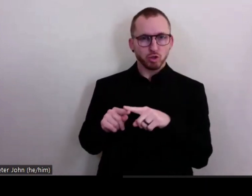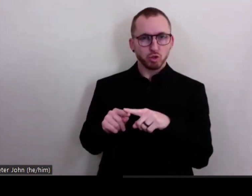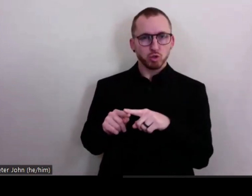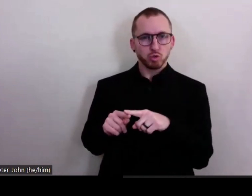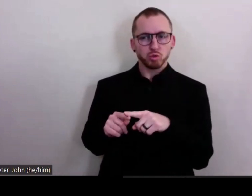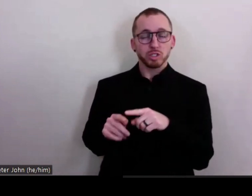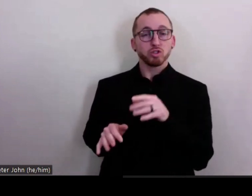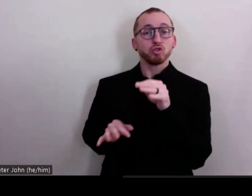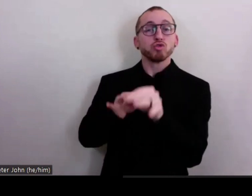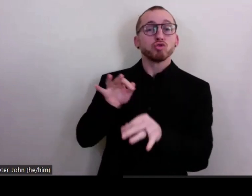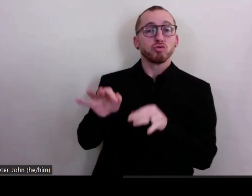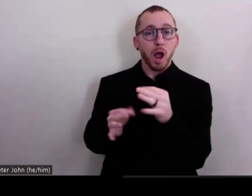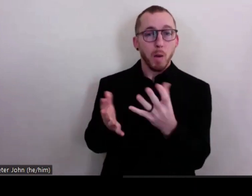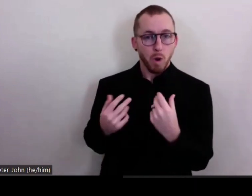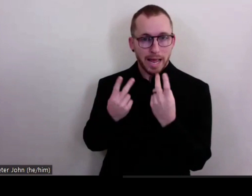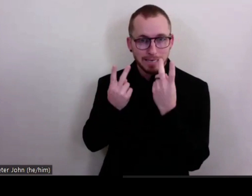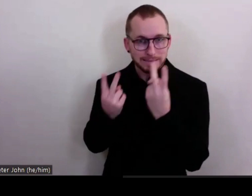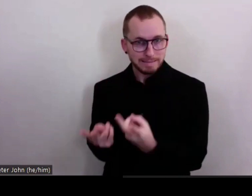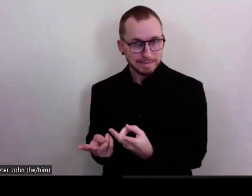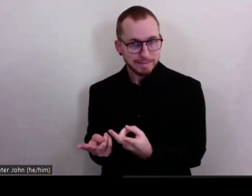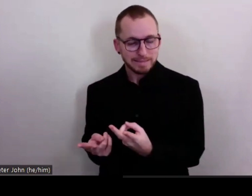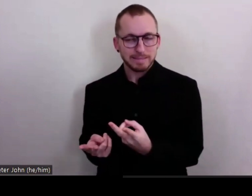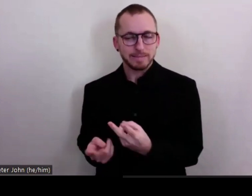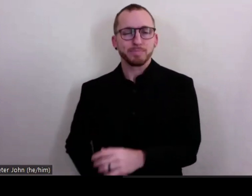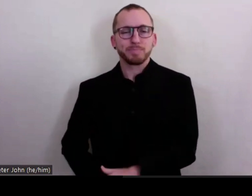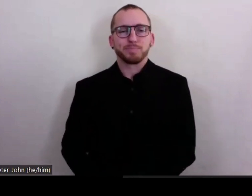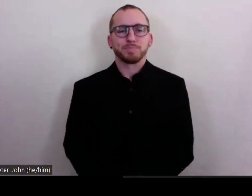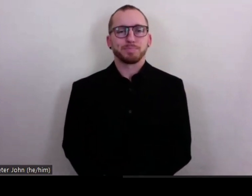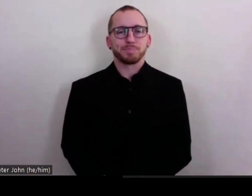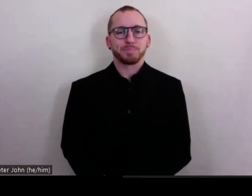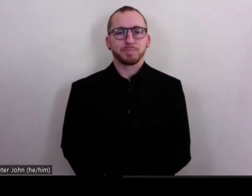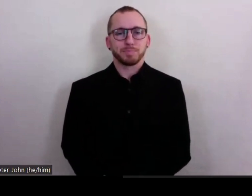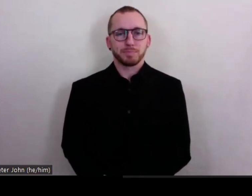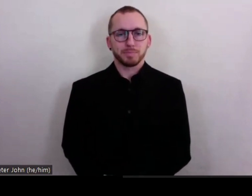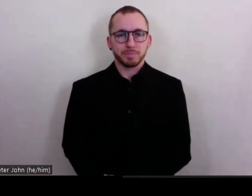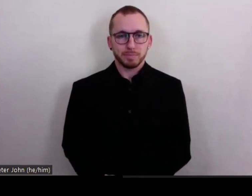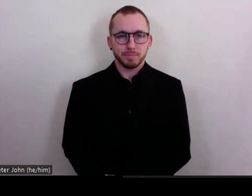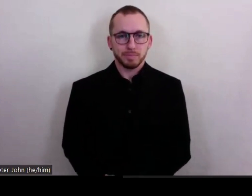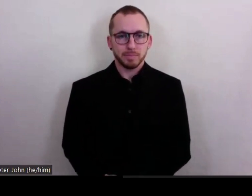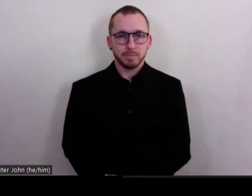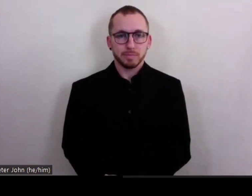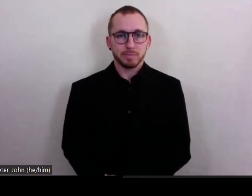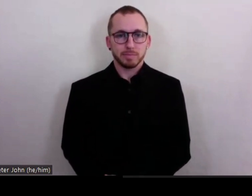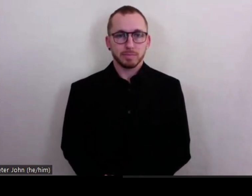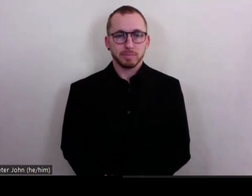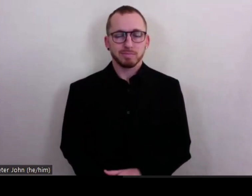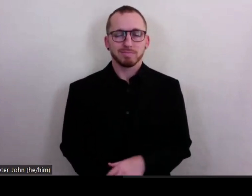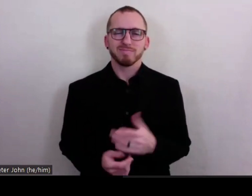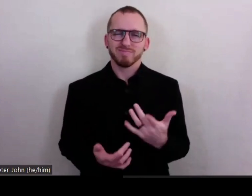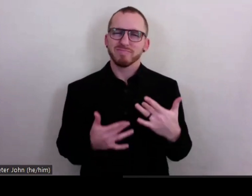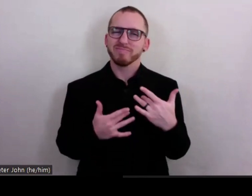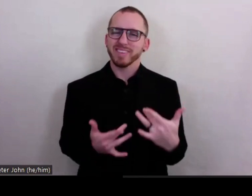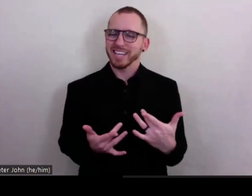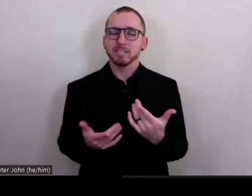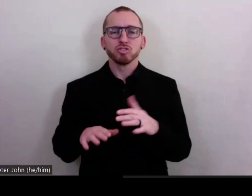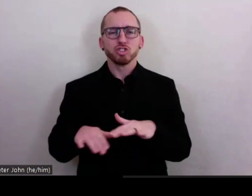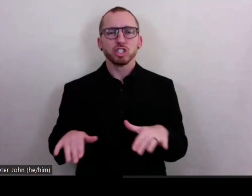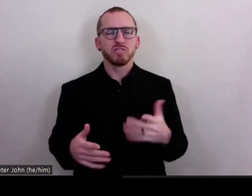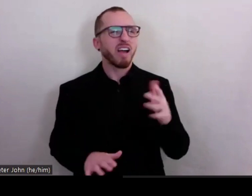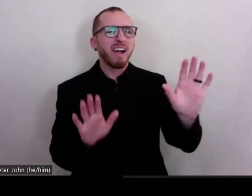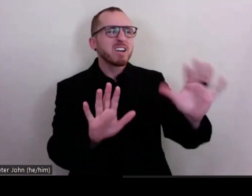I'm seeing. And believe me, like a lot of these kids will tell you, that's not it, I'm whatever else it might